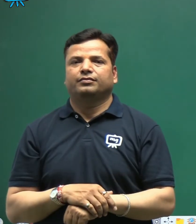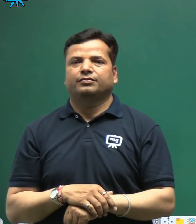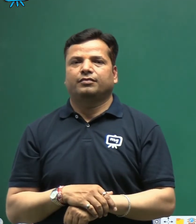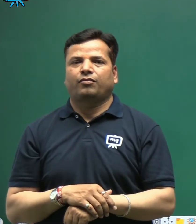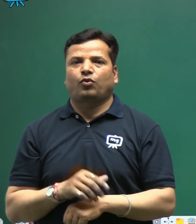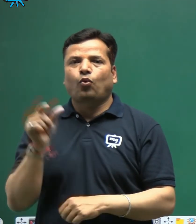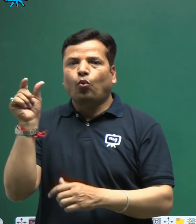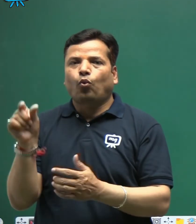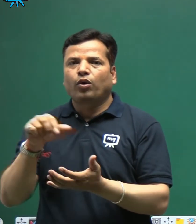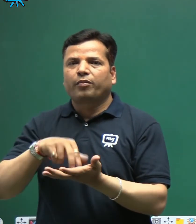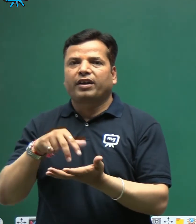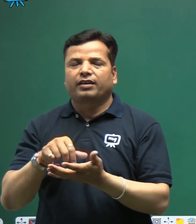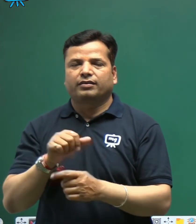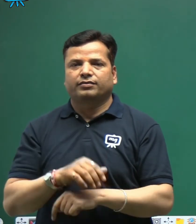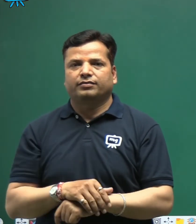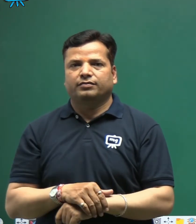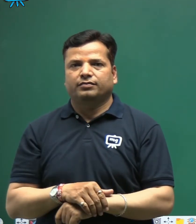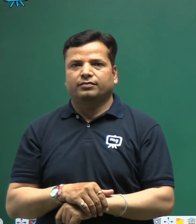Word meanings: